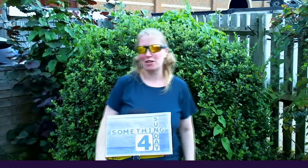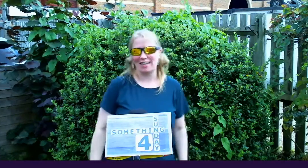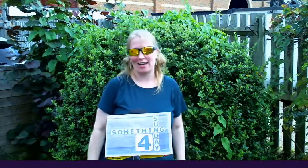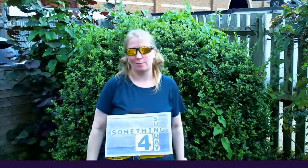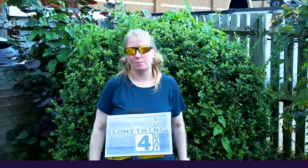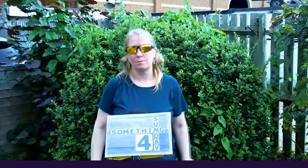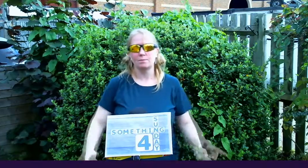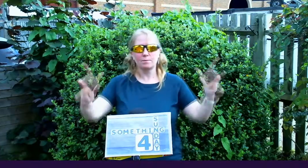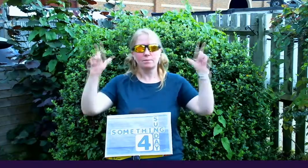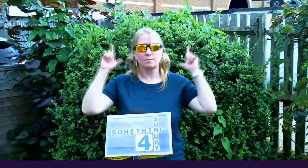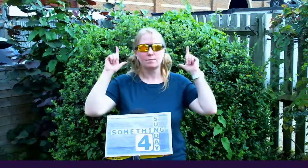words out.